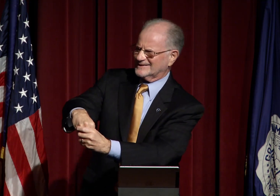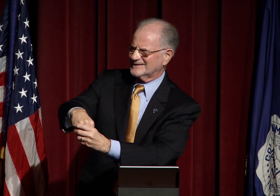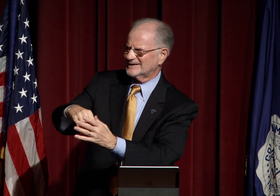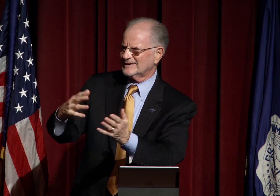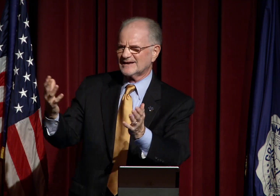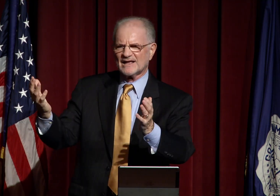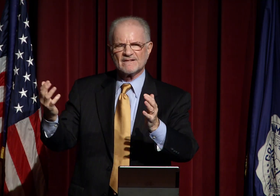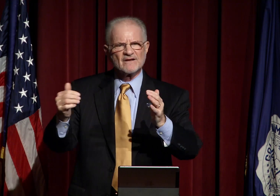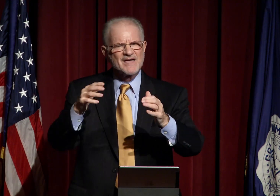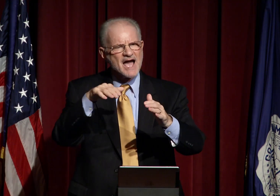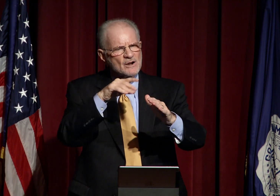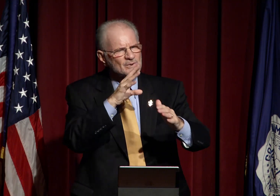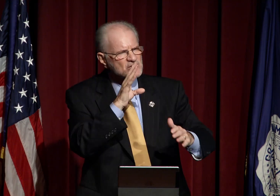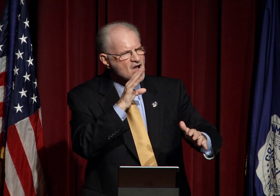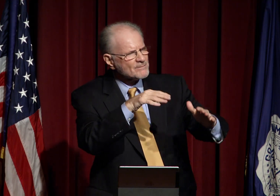the I'm In campaign.